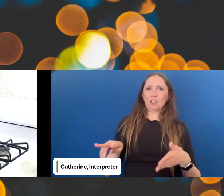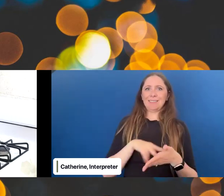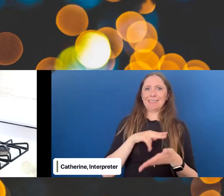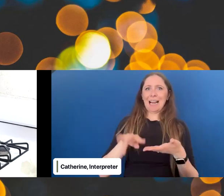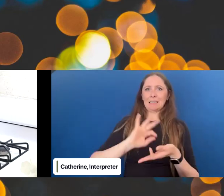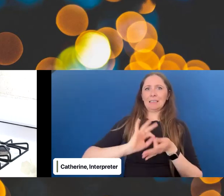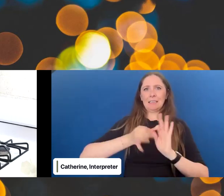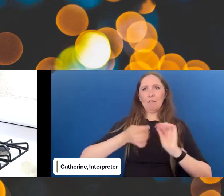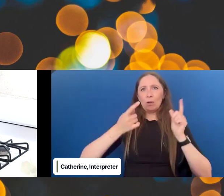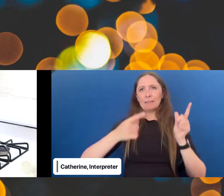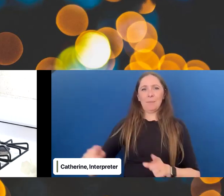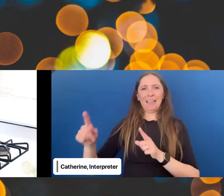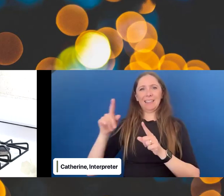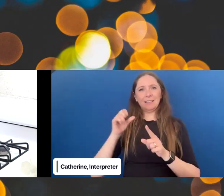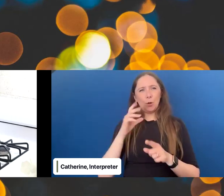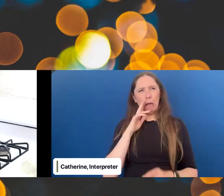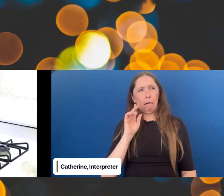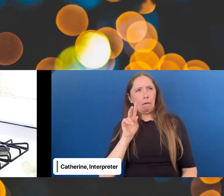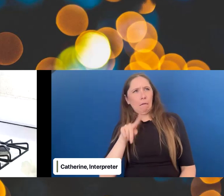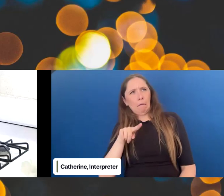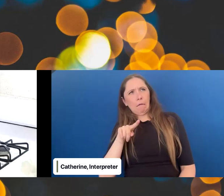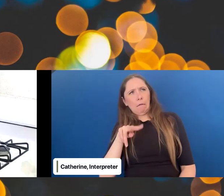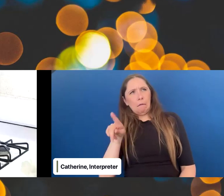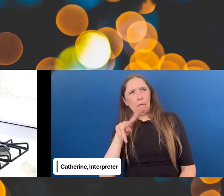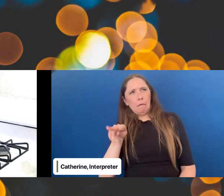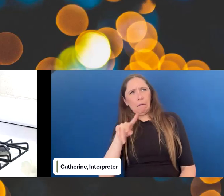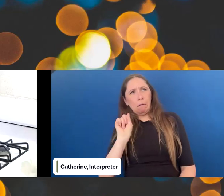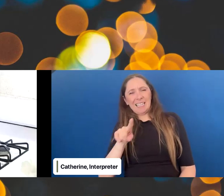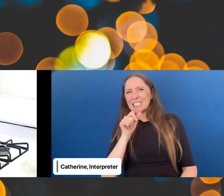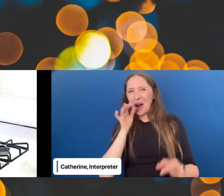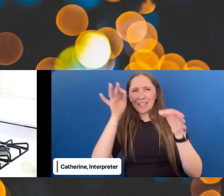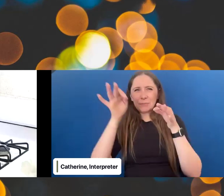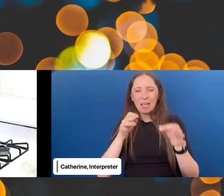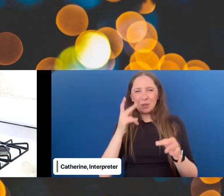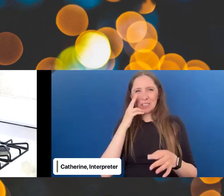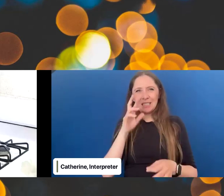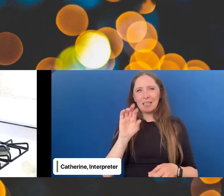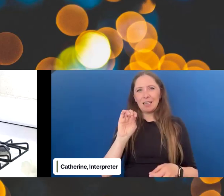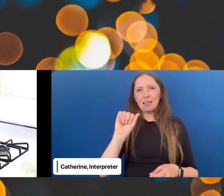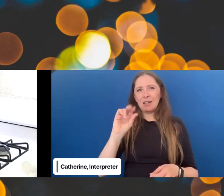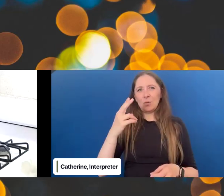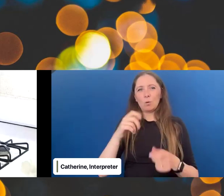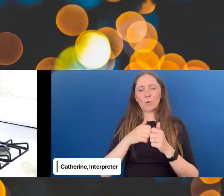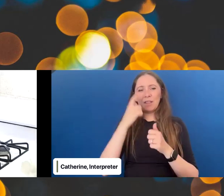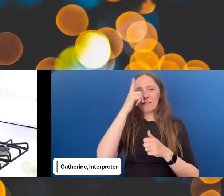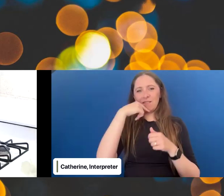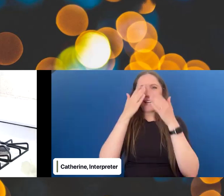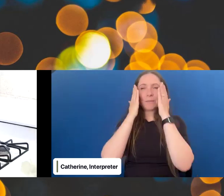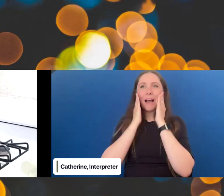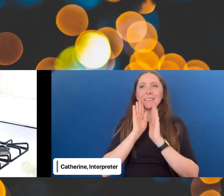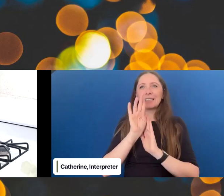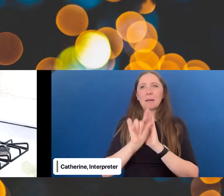interpretation of what's happening in that scene? And it's so funny to me that it's not explained or whatever. You just see Roach in a face mask in the background going, oh my